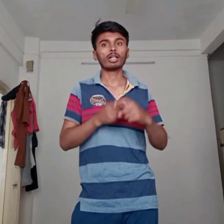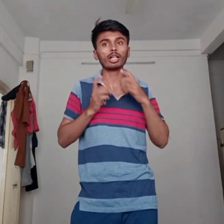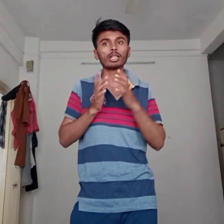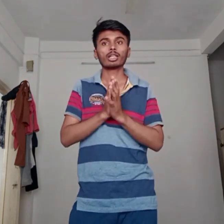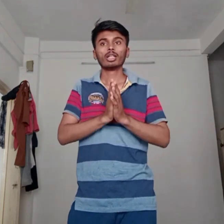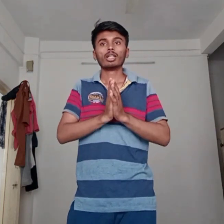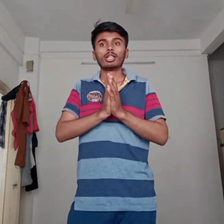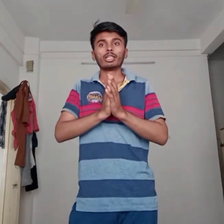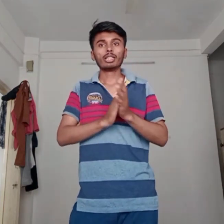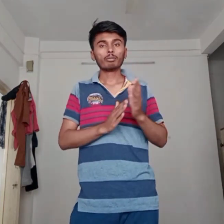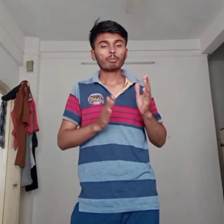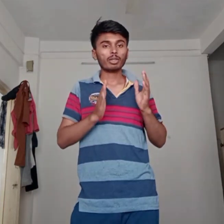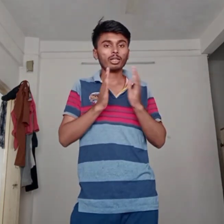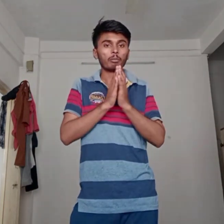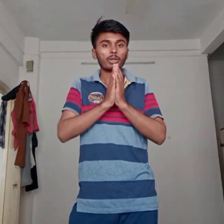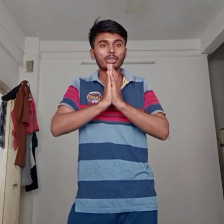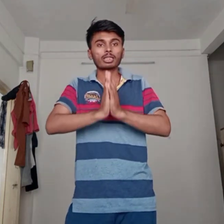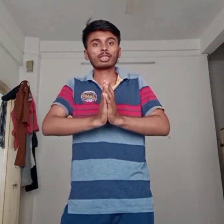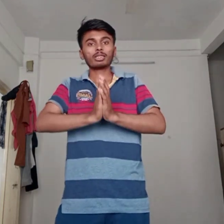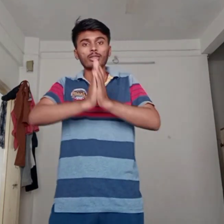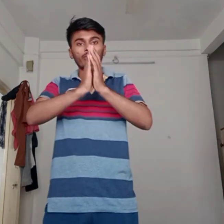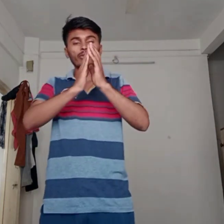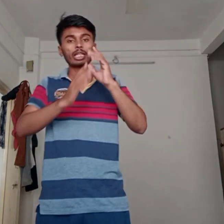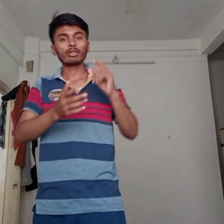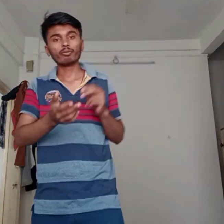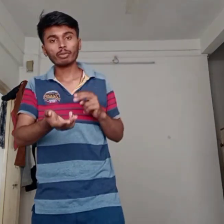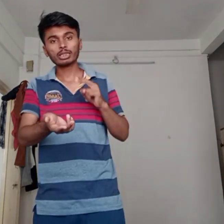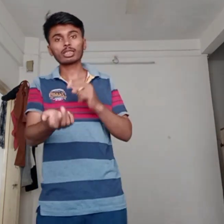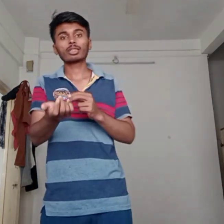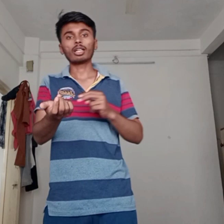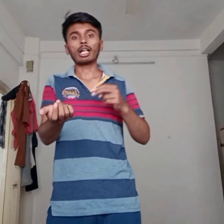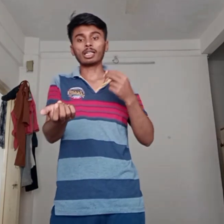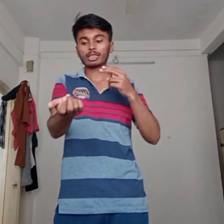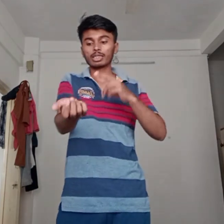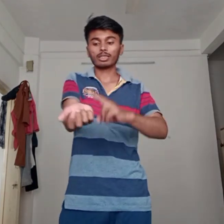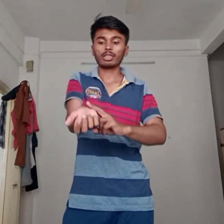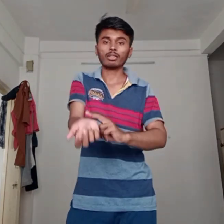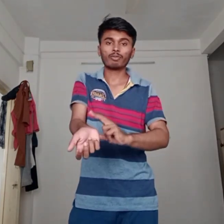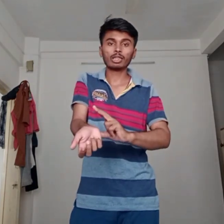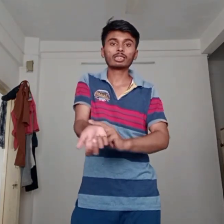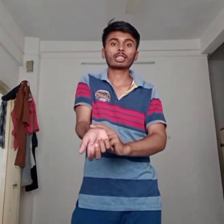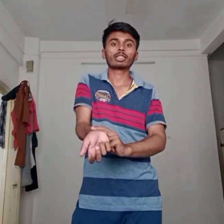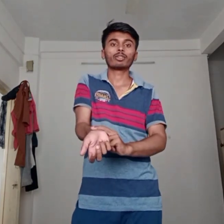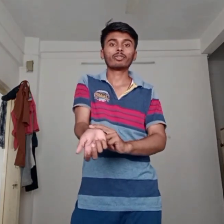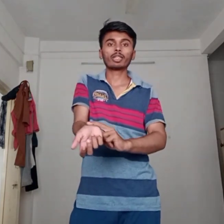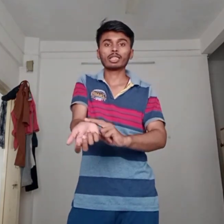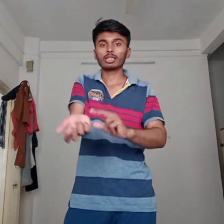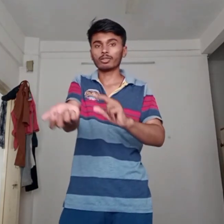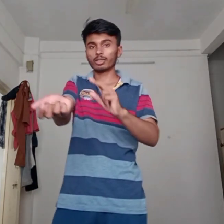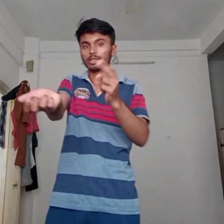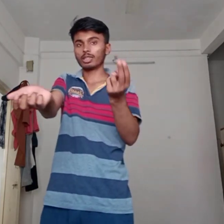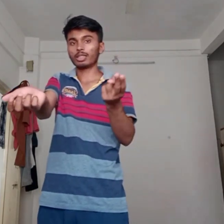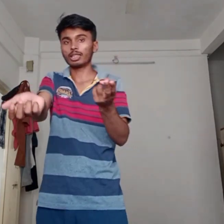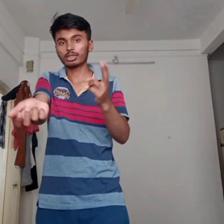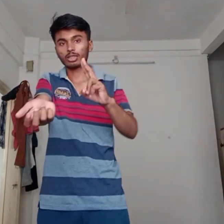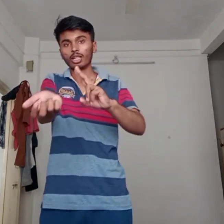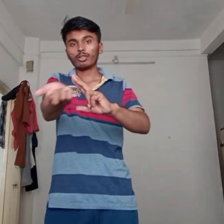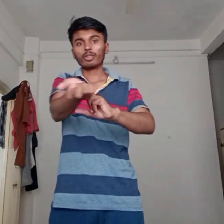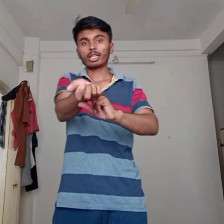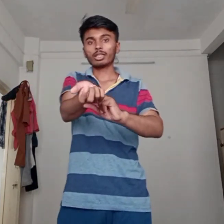heart. Then pulse rate, we can measure the artery pulse rate. We can that is we can